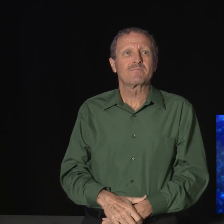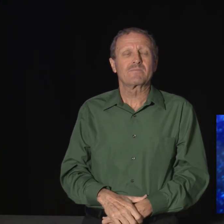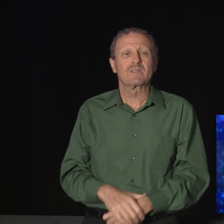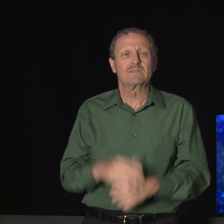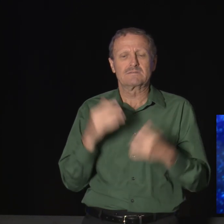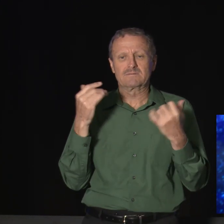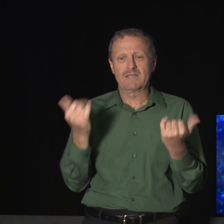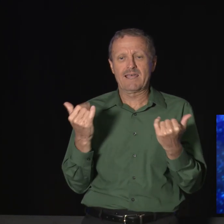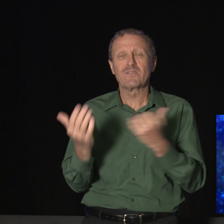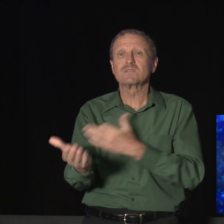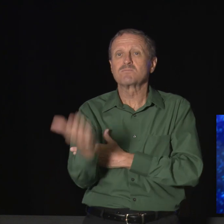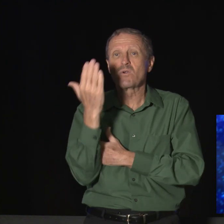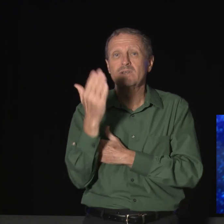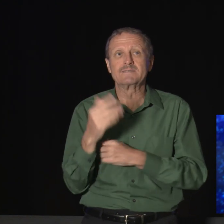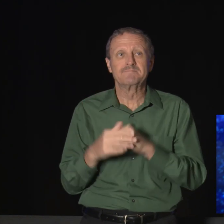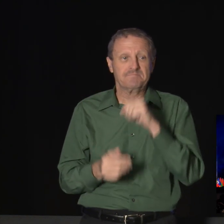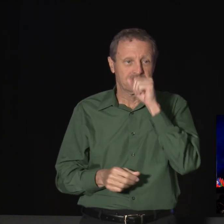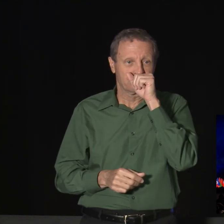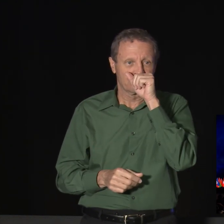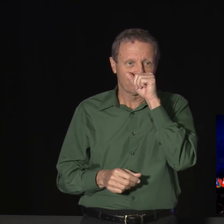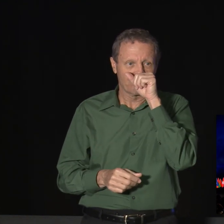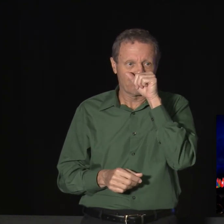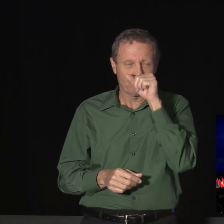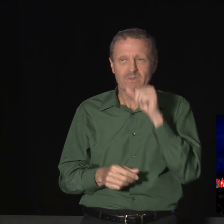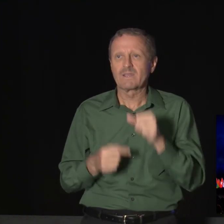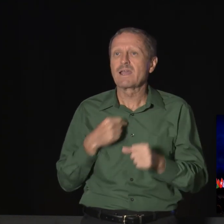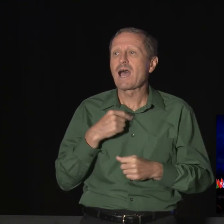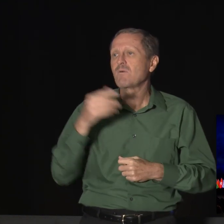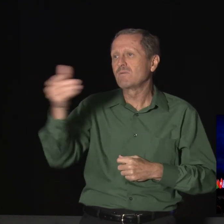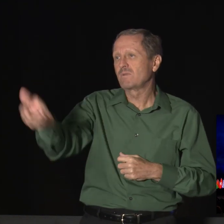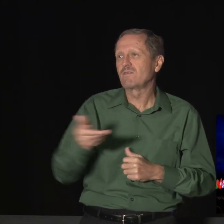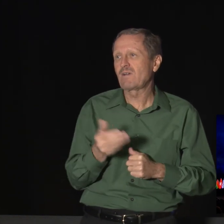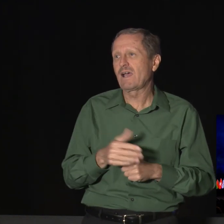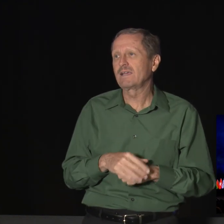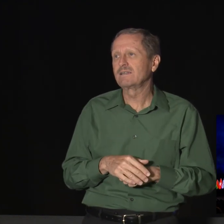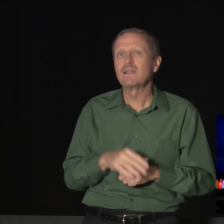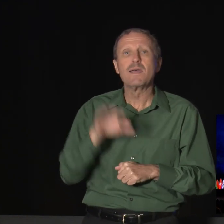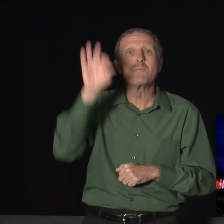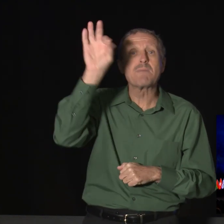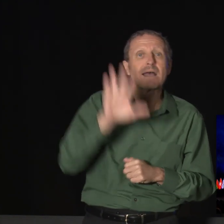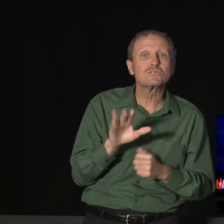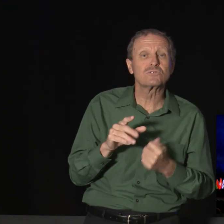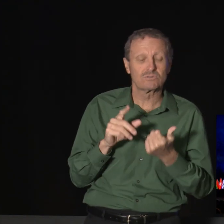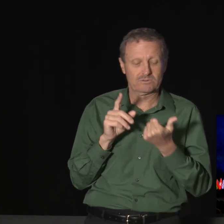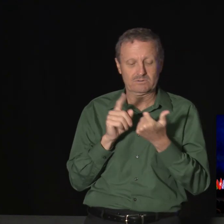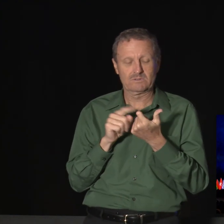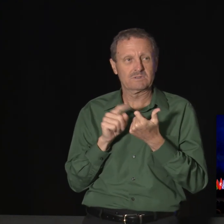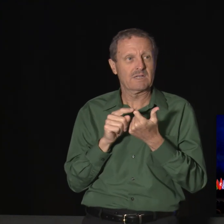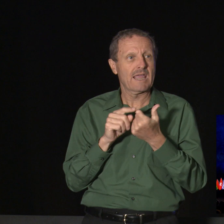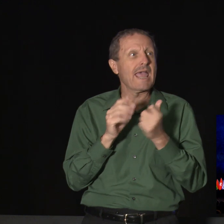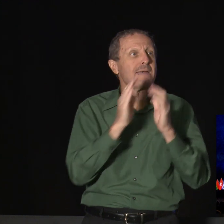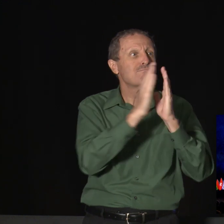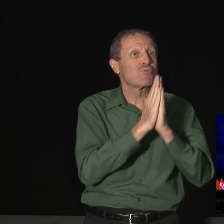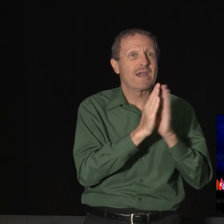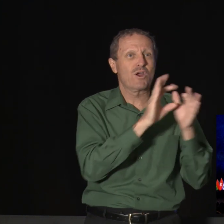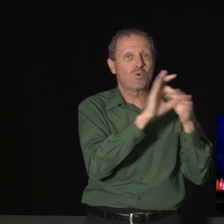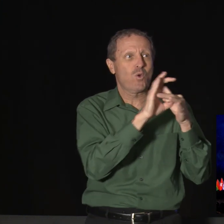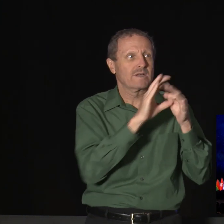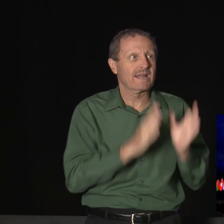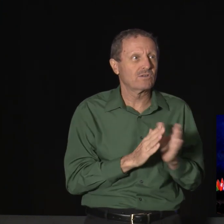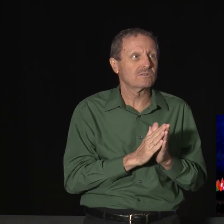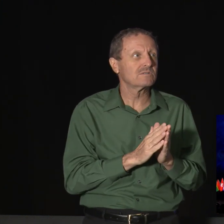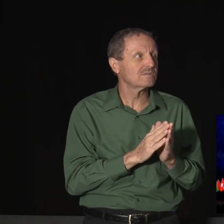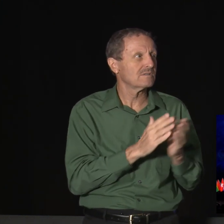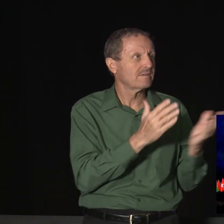this morning for the appeal, I'm going to invite pastors and prayer coordinators, and they're